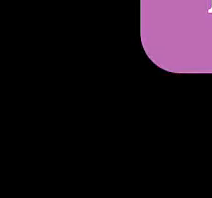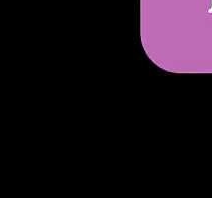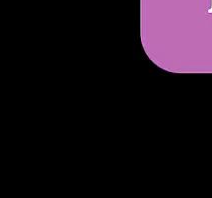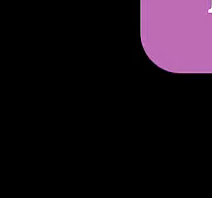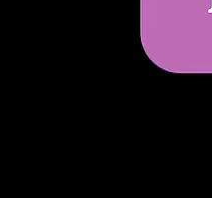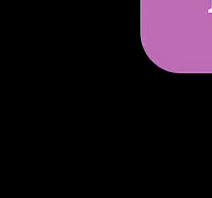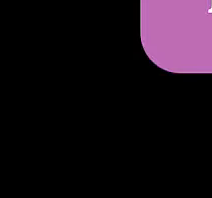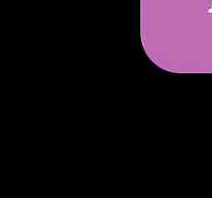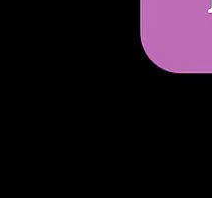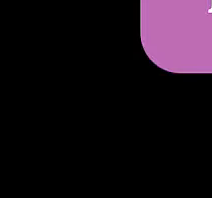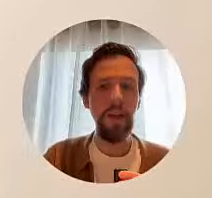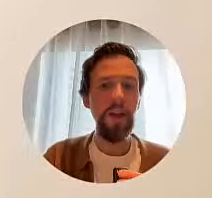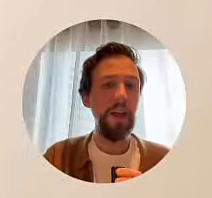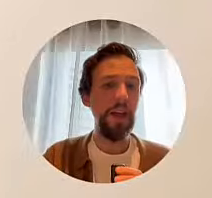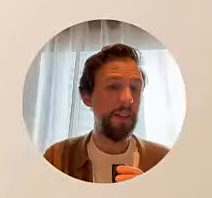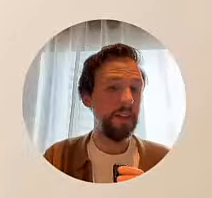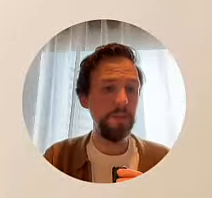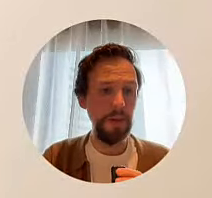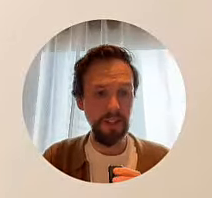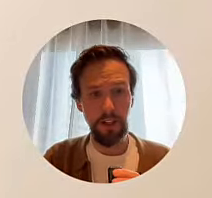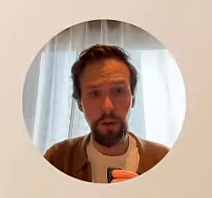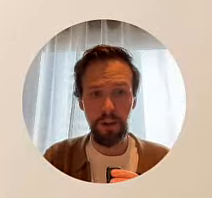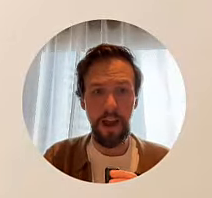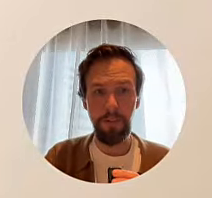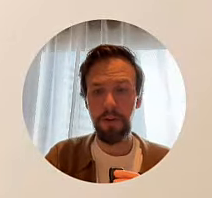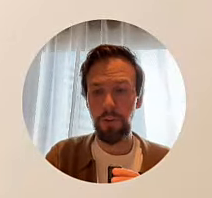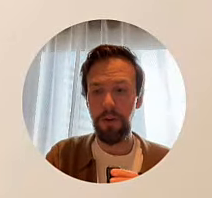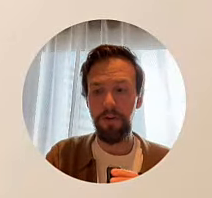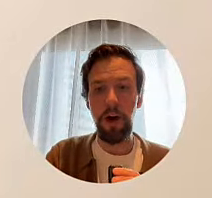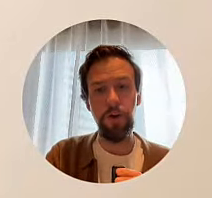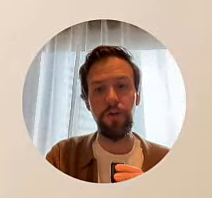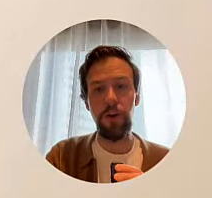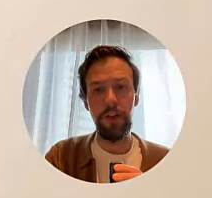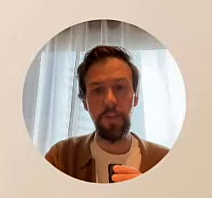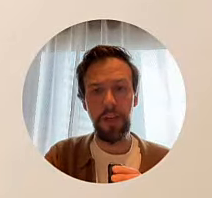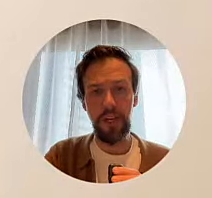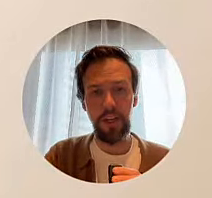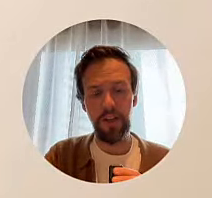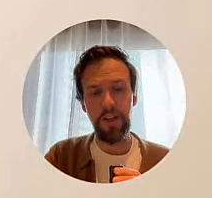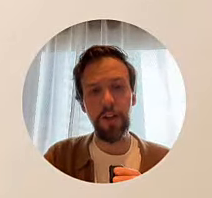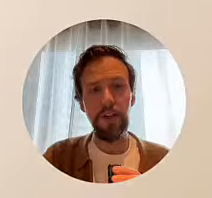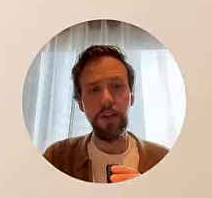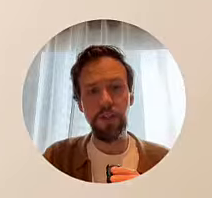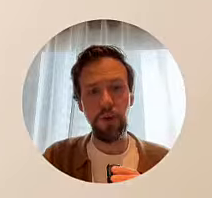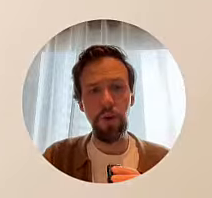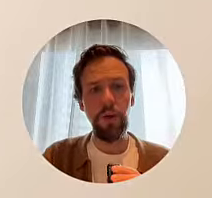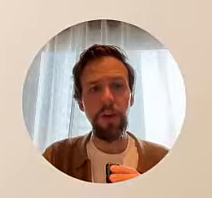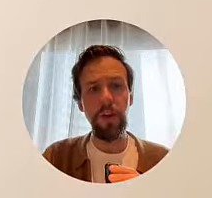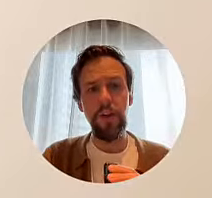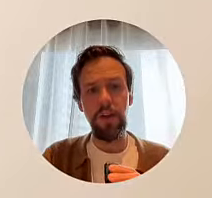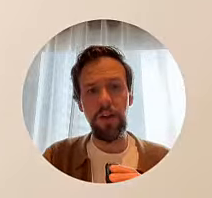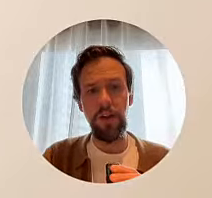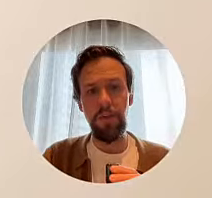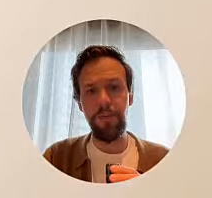scrap the idea. And this is basically what happened with Art of Fauna in the beginning.